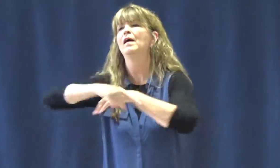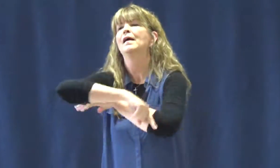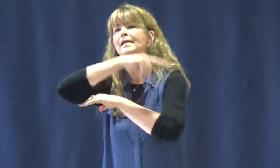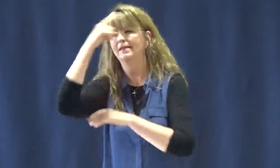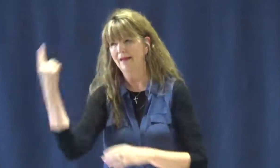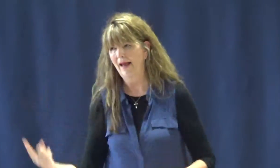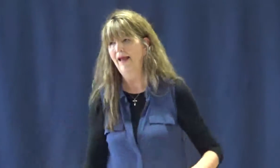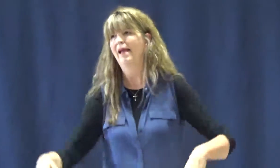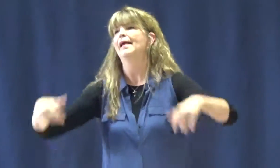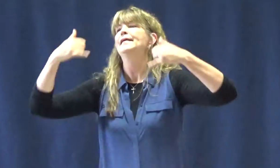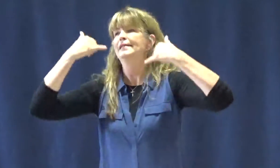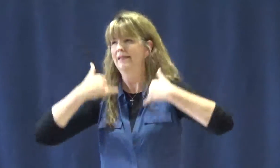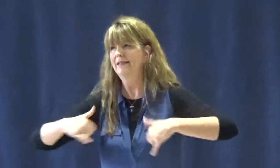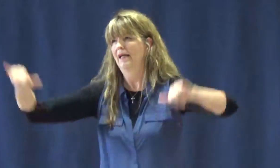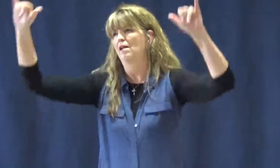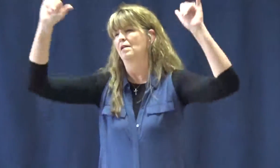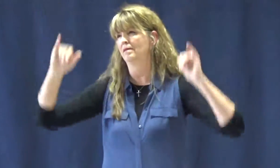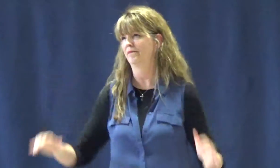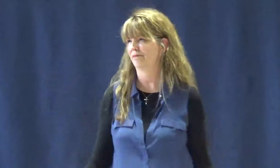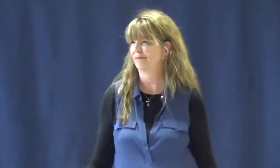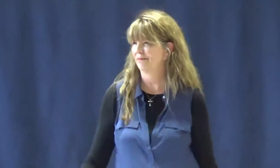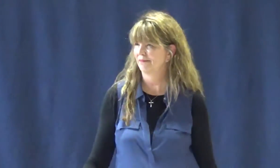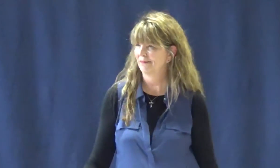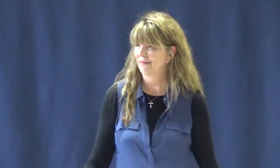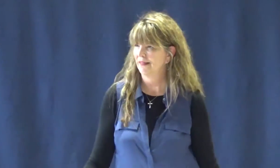us today. Still.